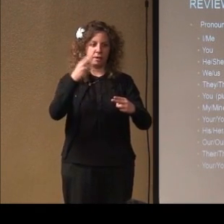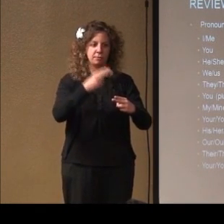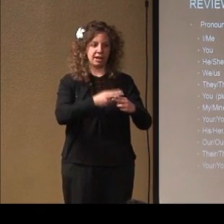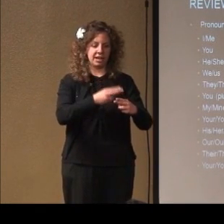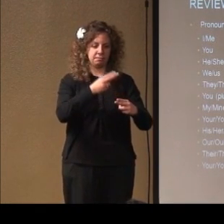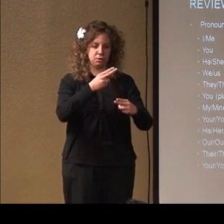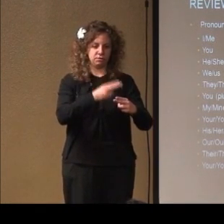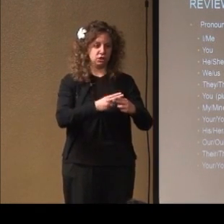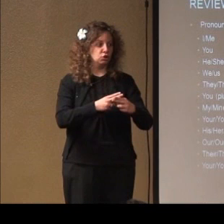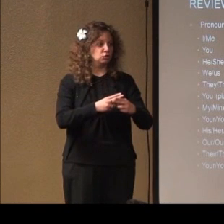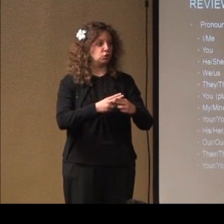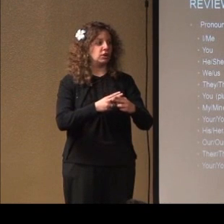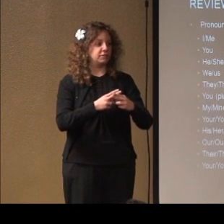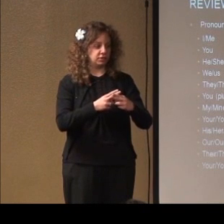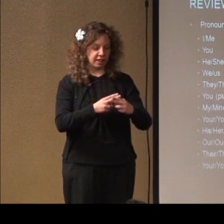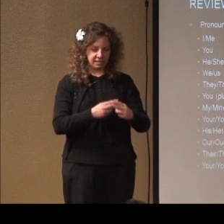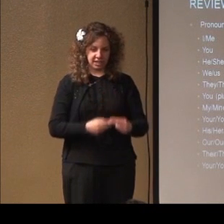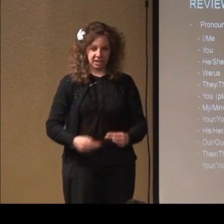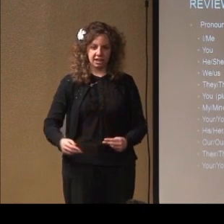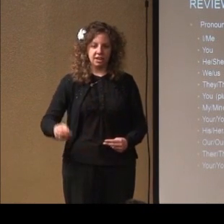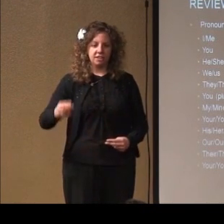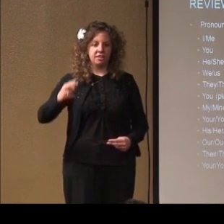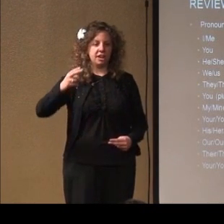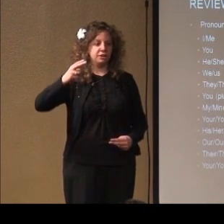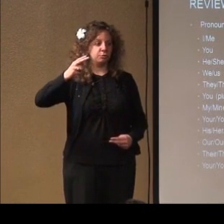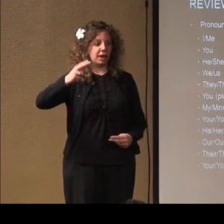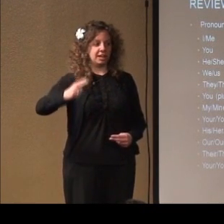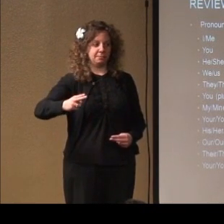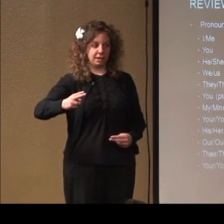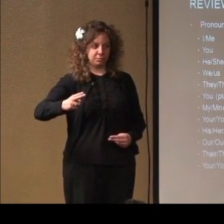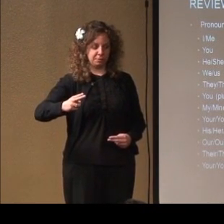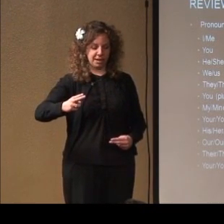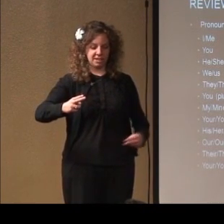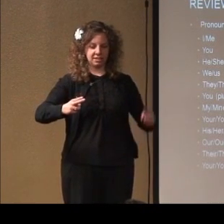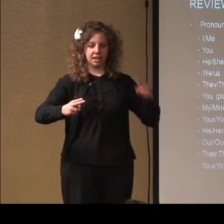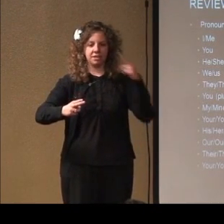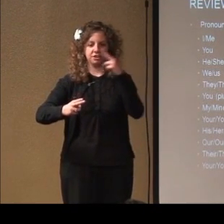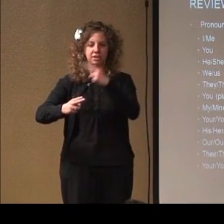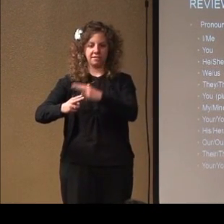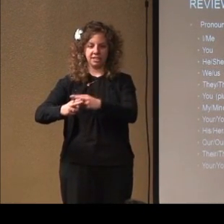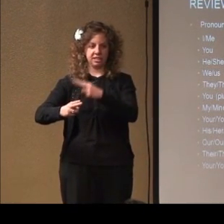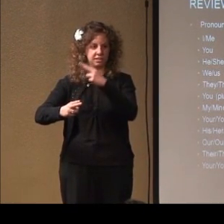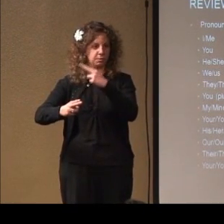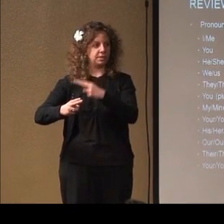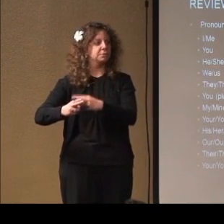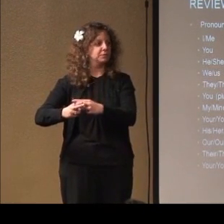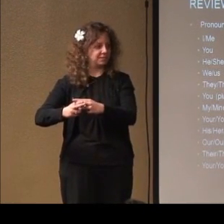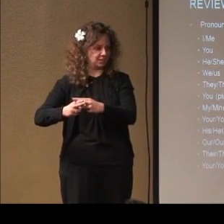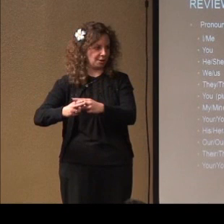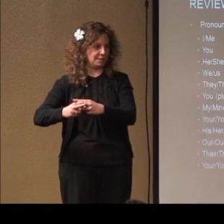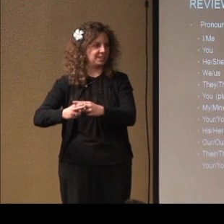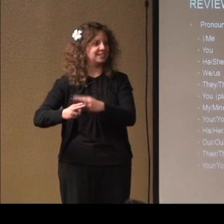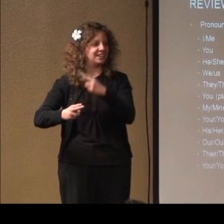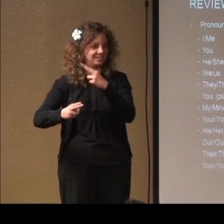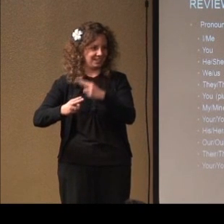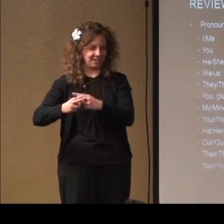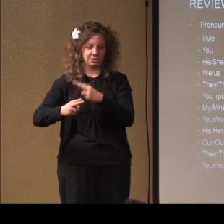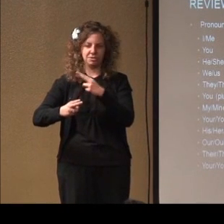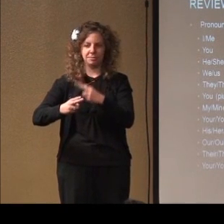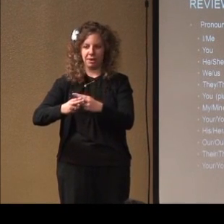my right hand moves. So if you're left-handed, then your right hand becomes your base, and then your left hand is the one that moves, the dominant side. Yeah, so name that